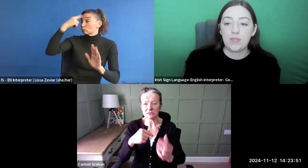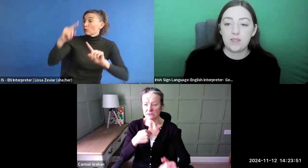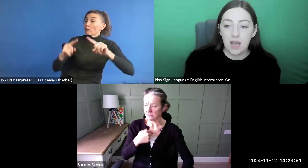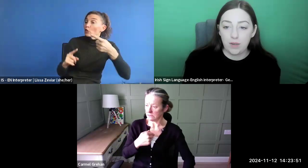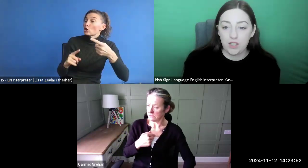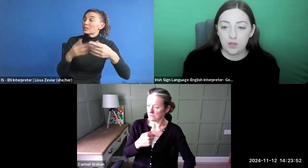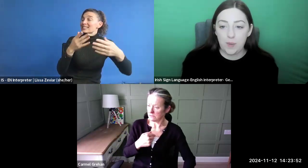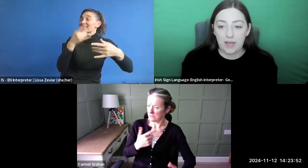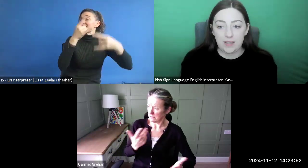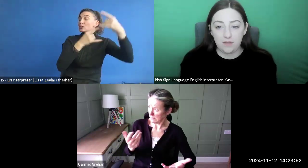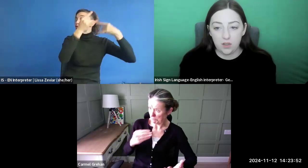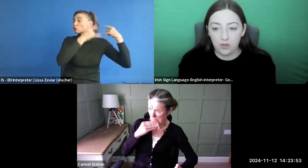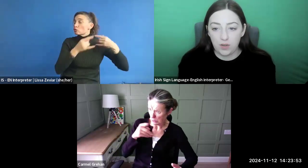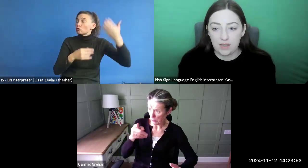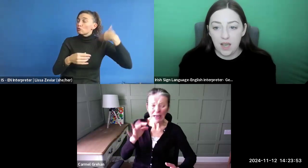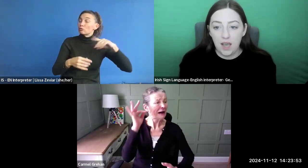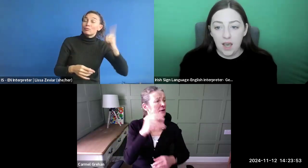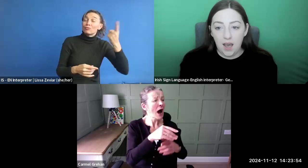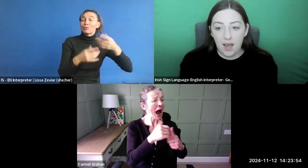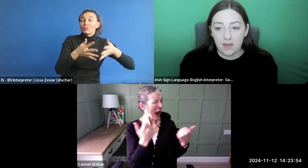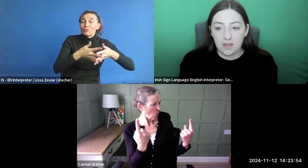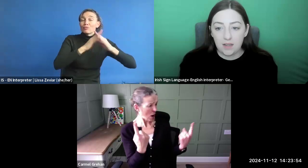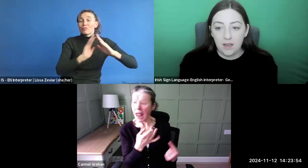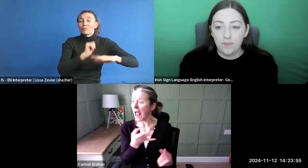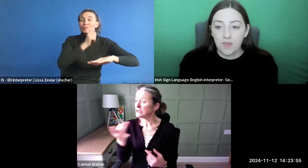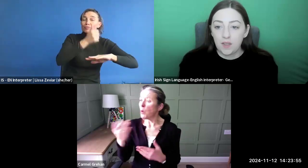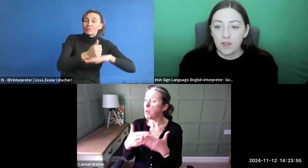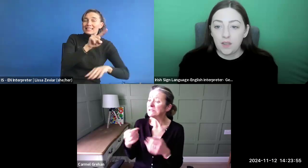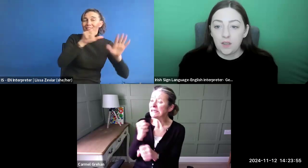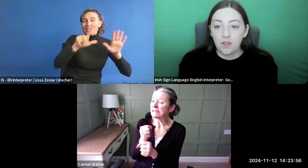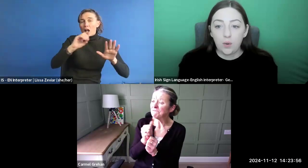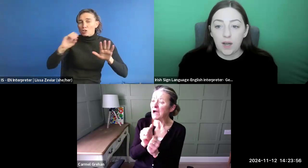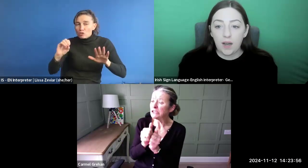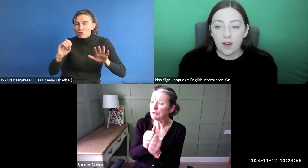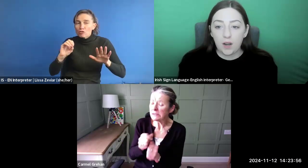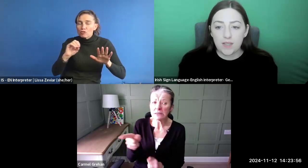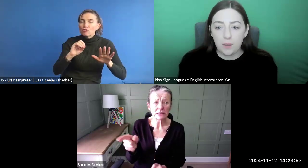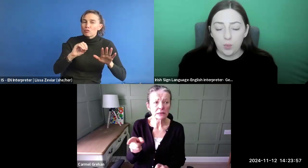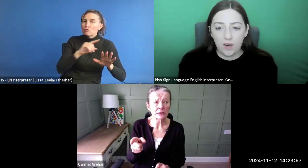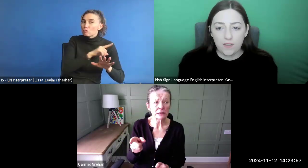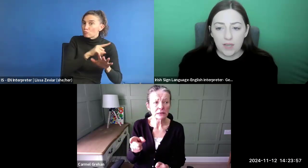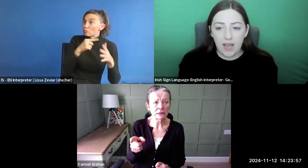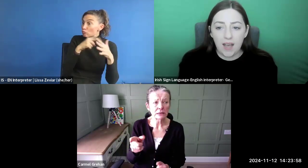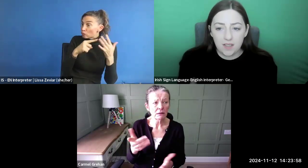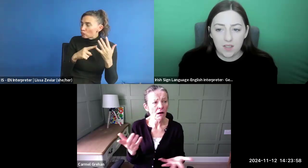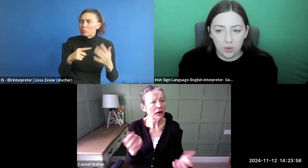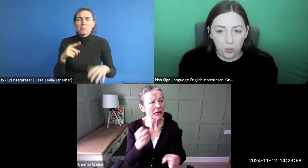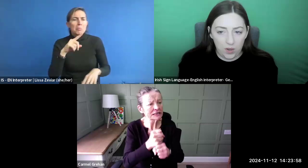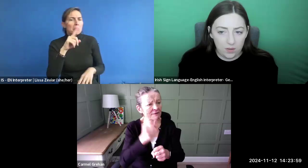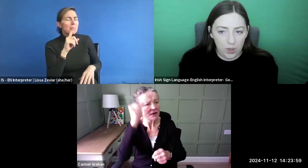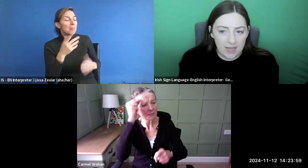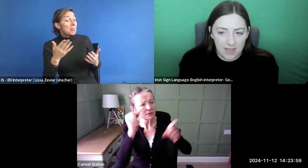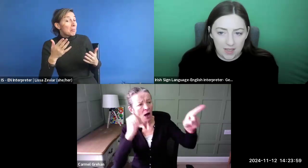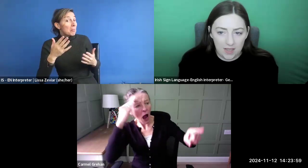the company was established. It was back in the 1700s. And, you know, and I was saying, but what if somebody asks